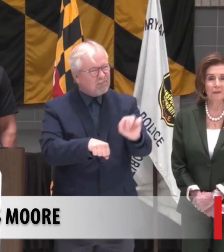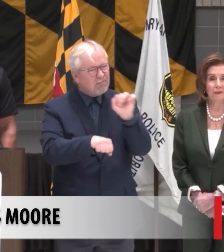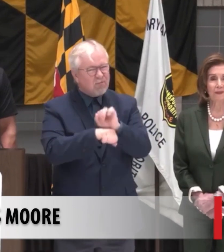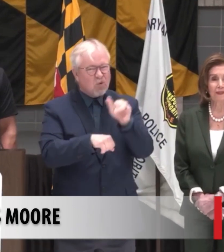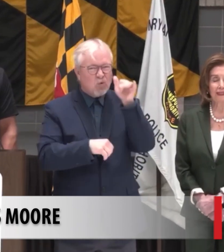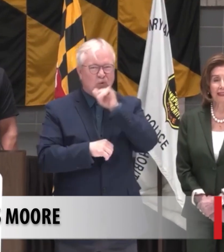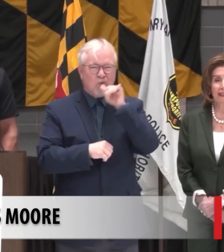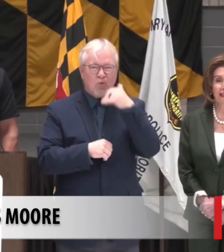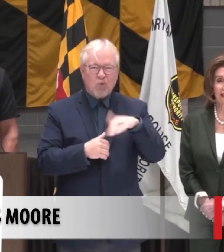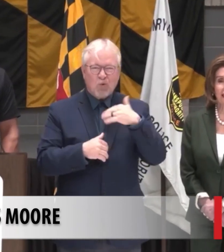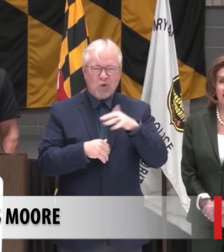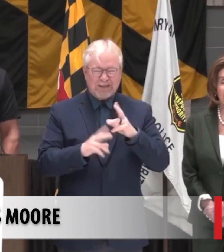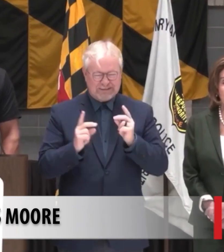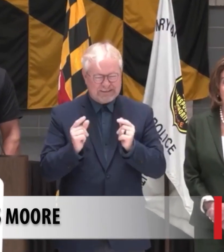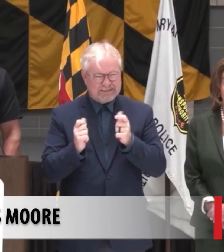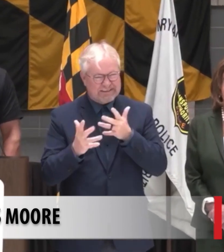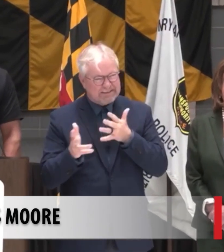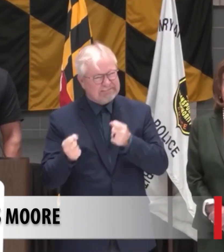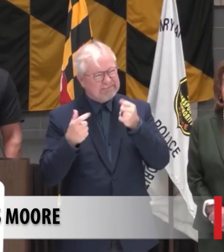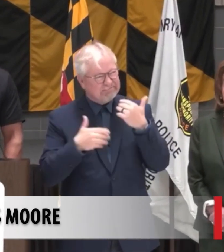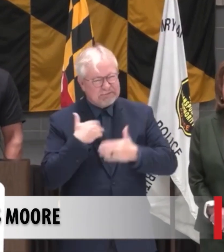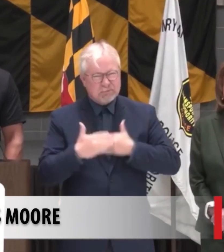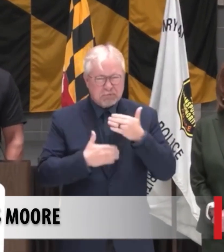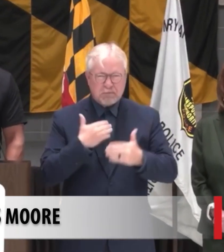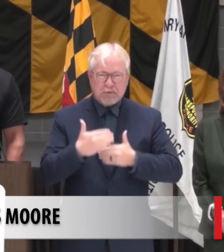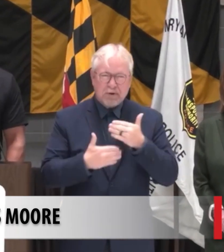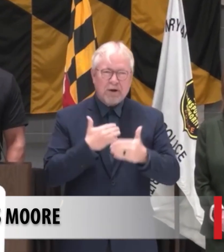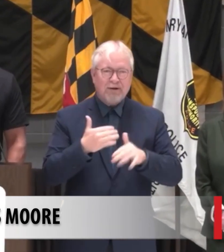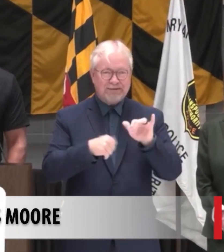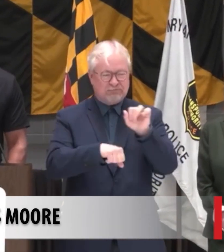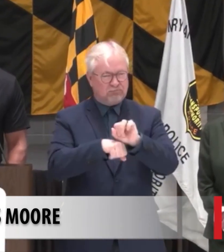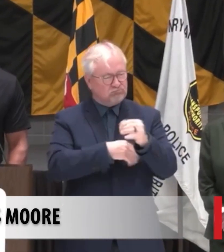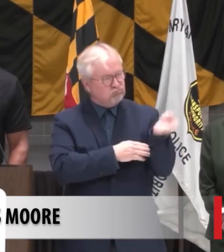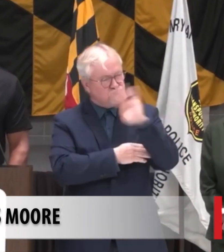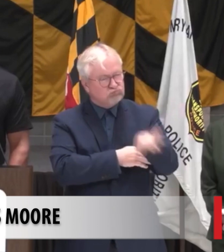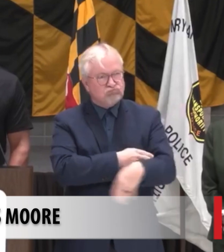speed, the 24/7 operation that has taken place,